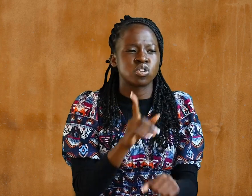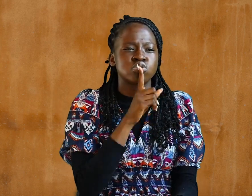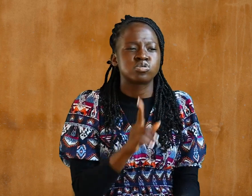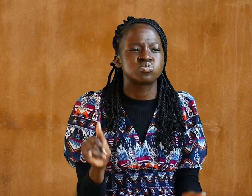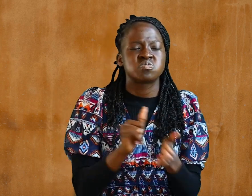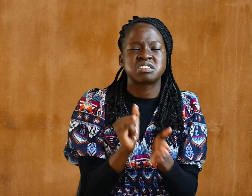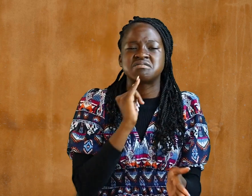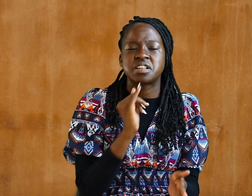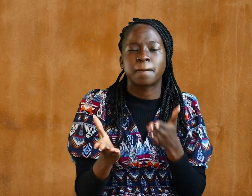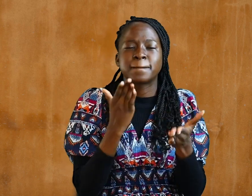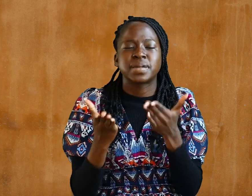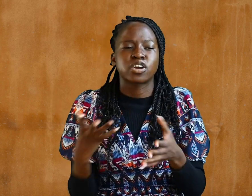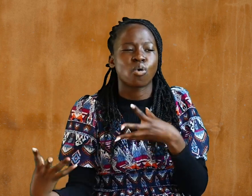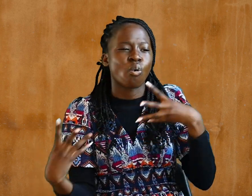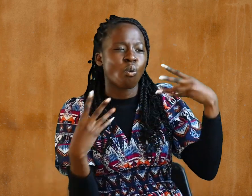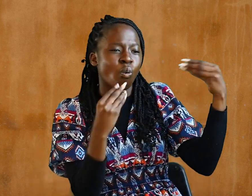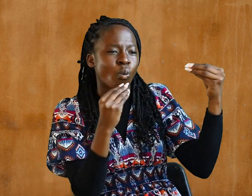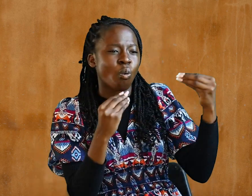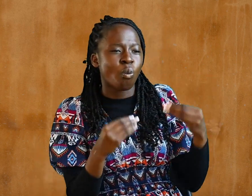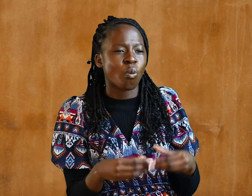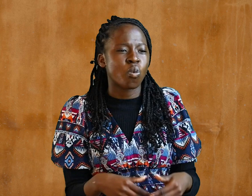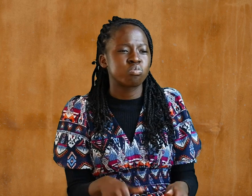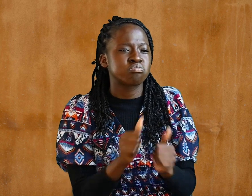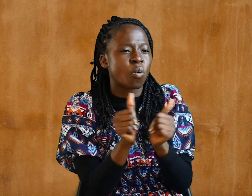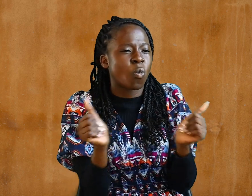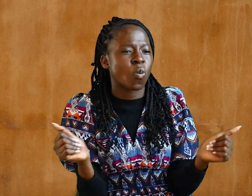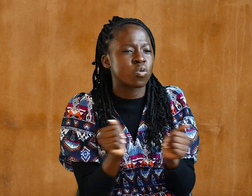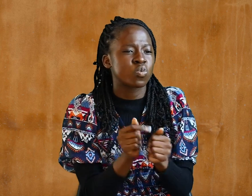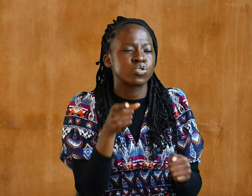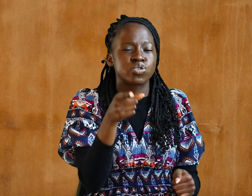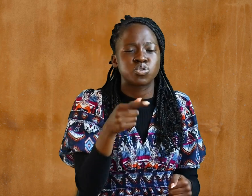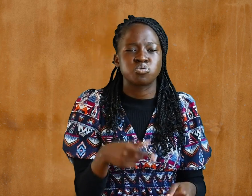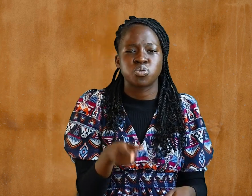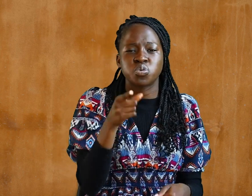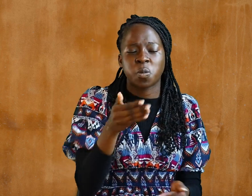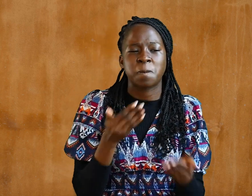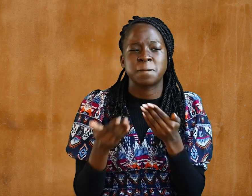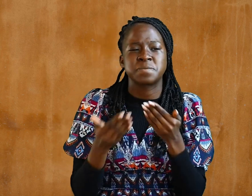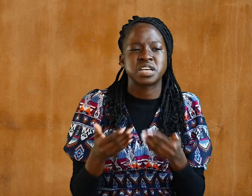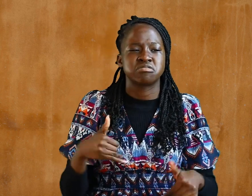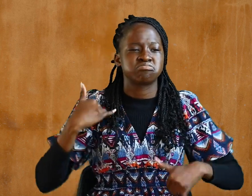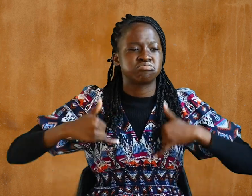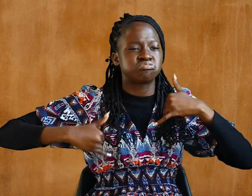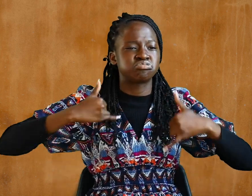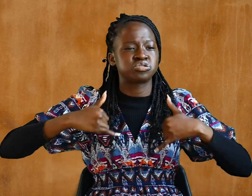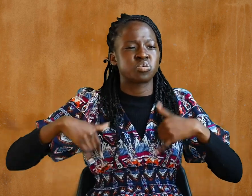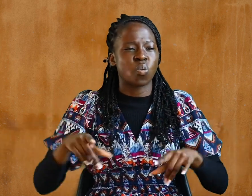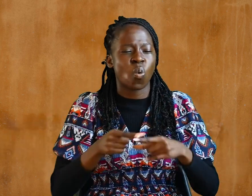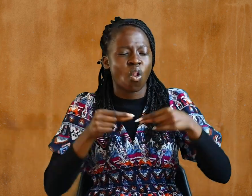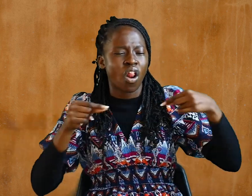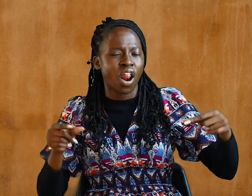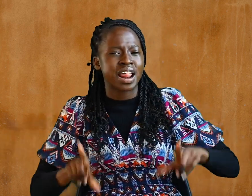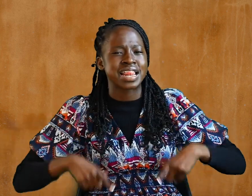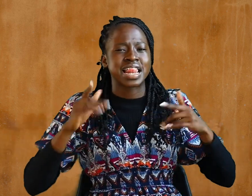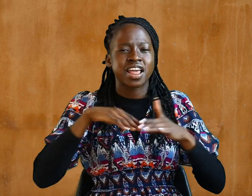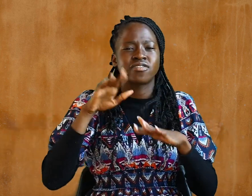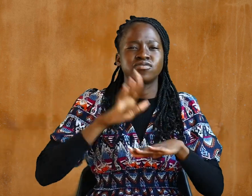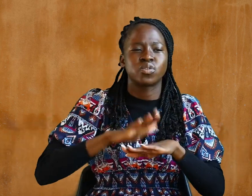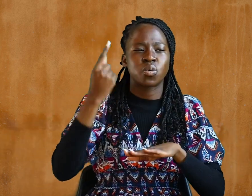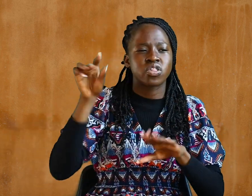you and that you may enjoy long life on the earth. Fathers, do not exasperate